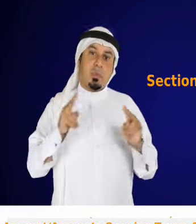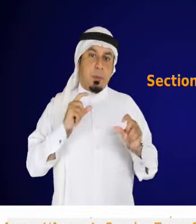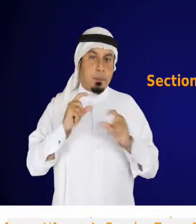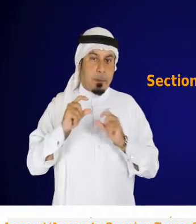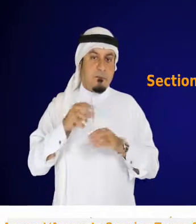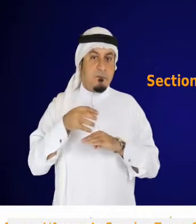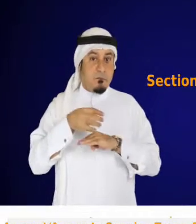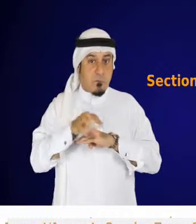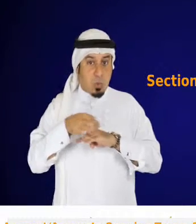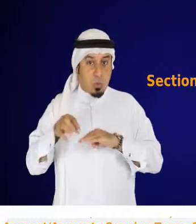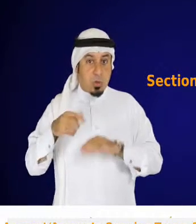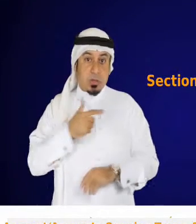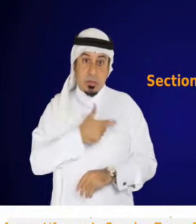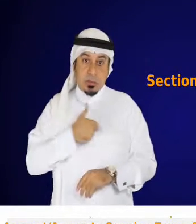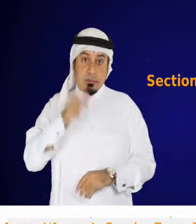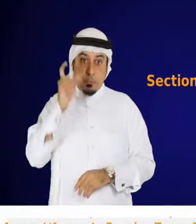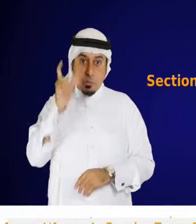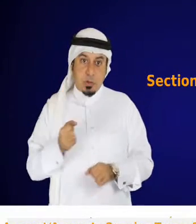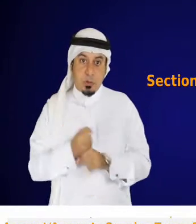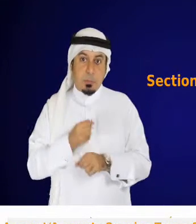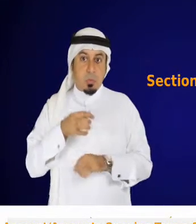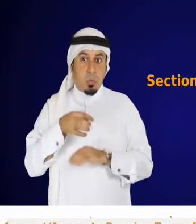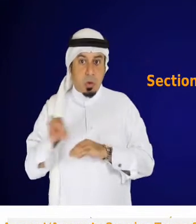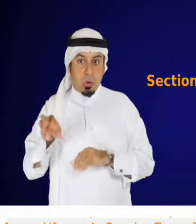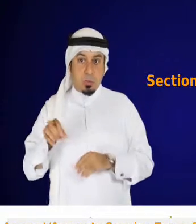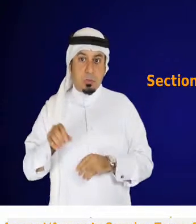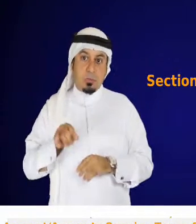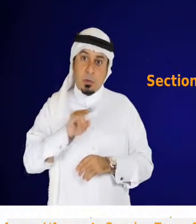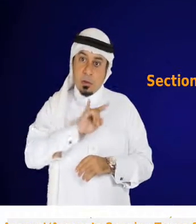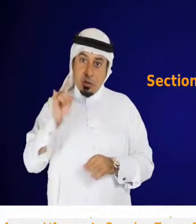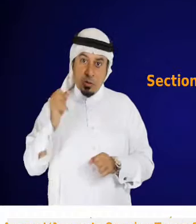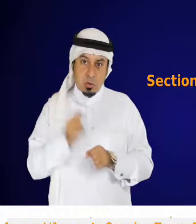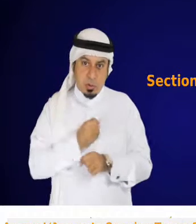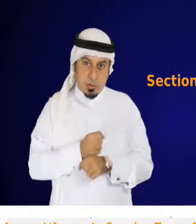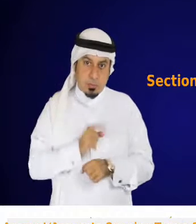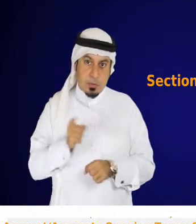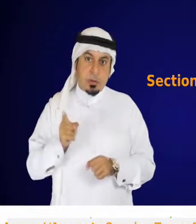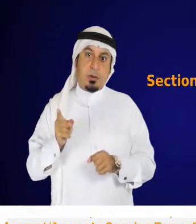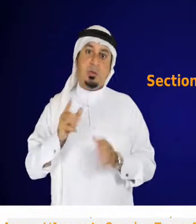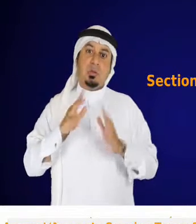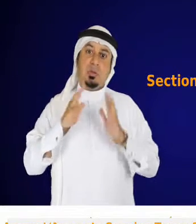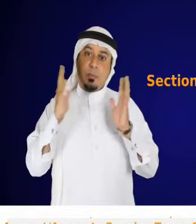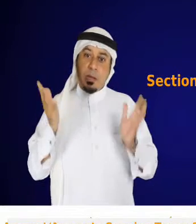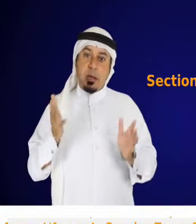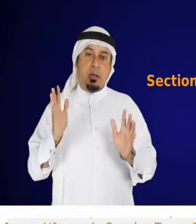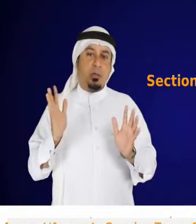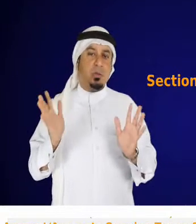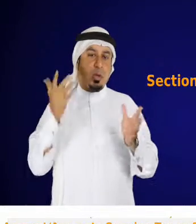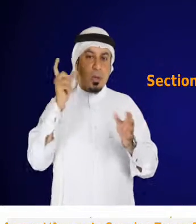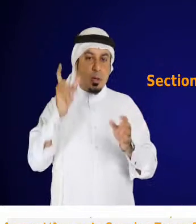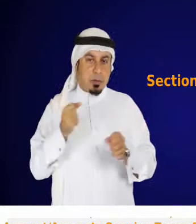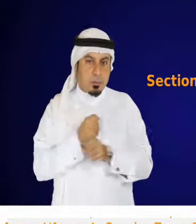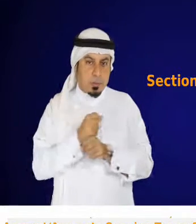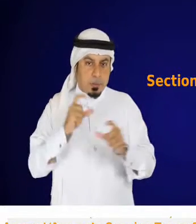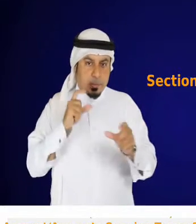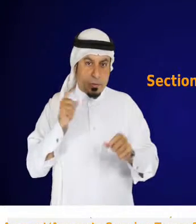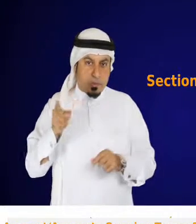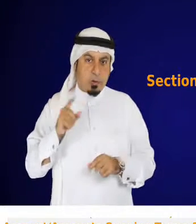unit. Further, all the customer's belongings, including cash and financial or commercial papers and goods, etc., shall